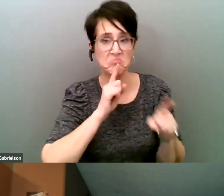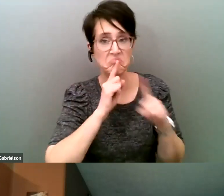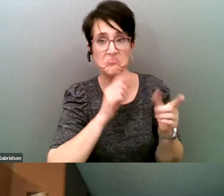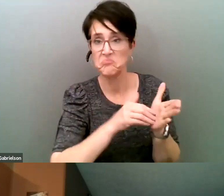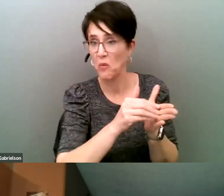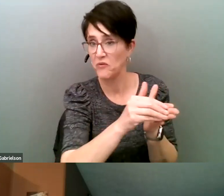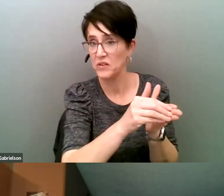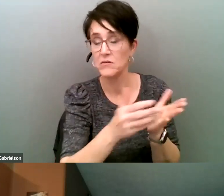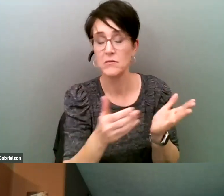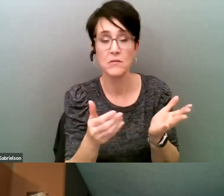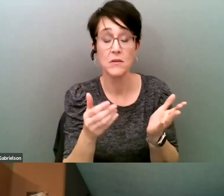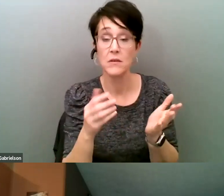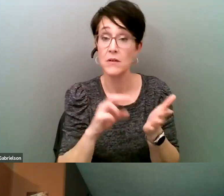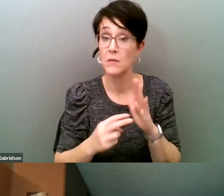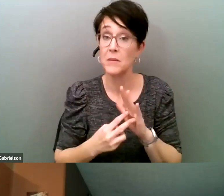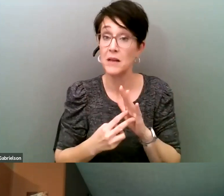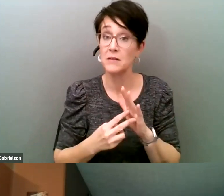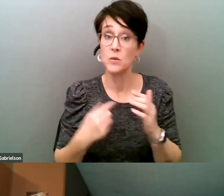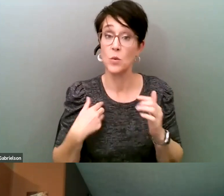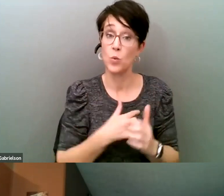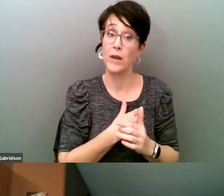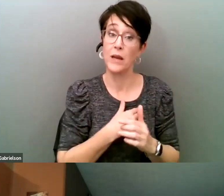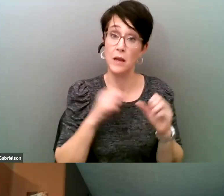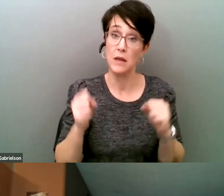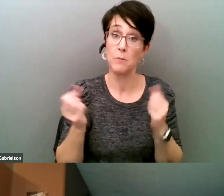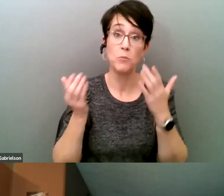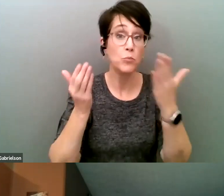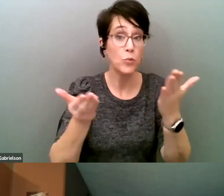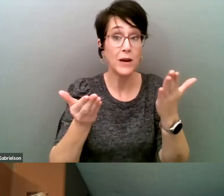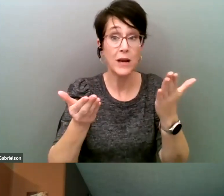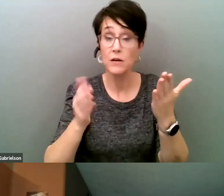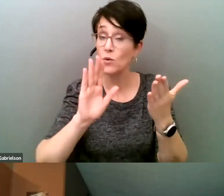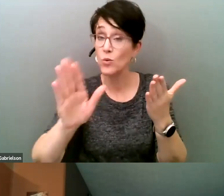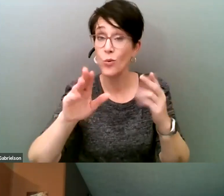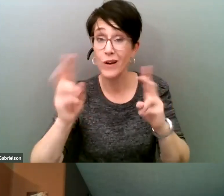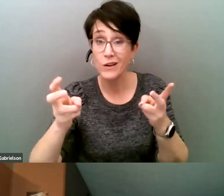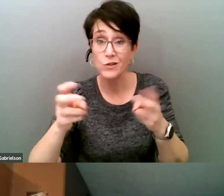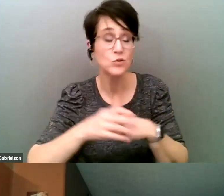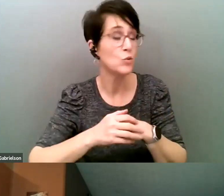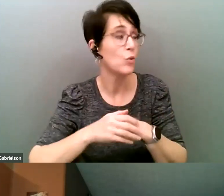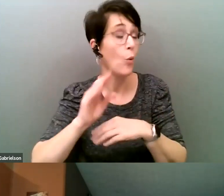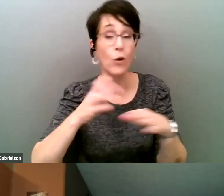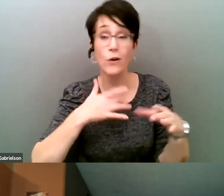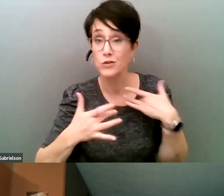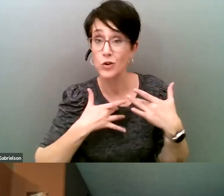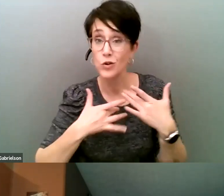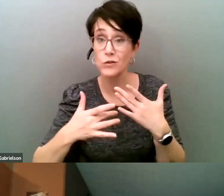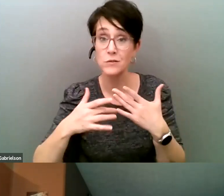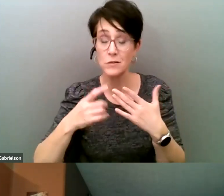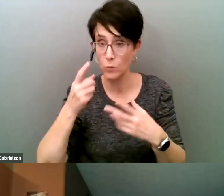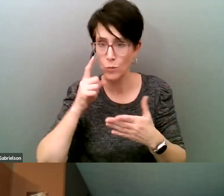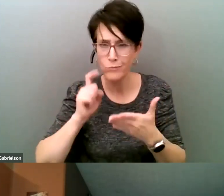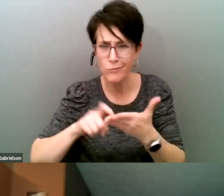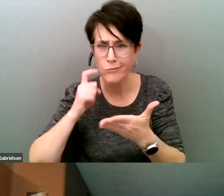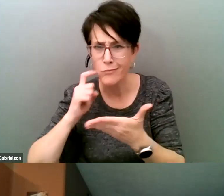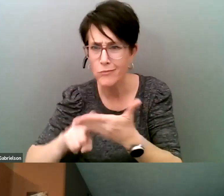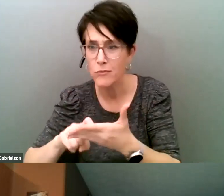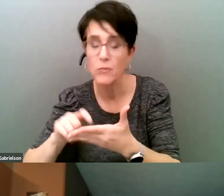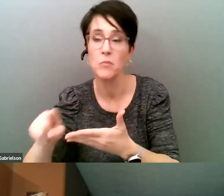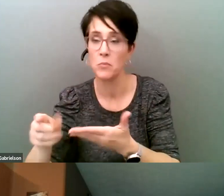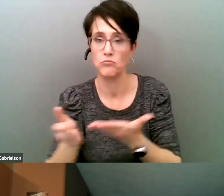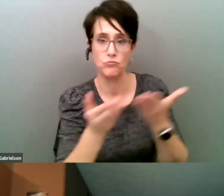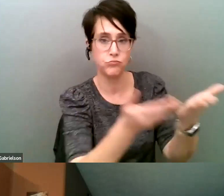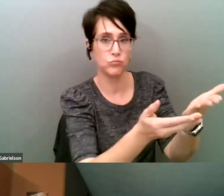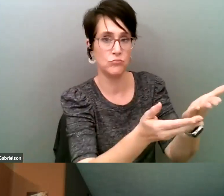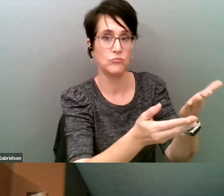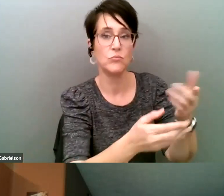can, you know, easily, you know, bring up your issues or things that you're seeing on the ground level that